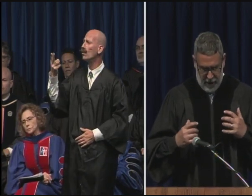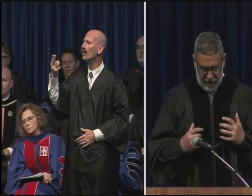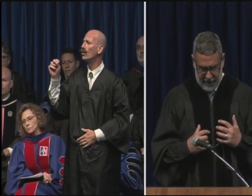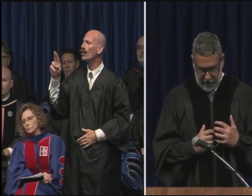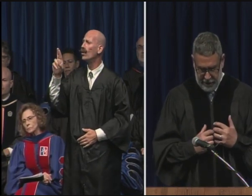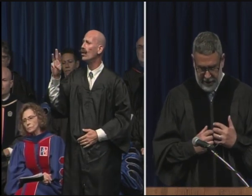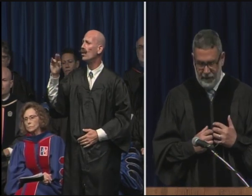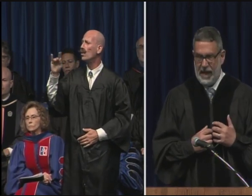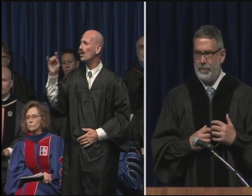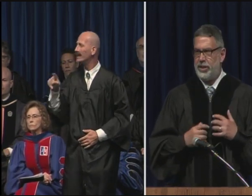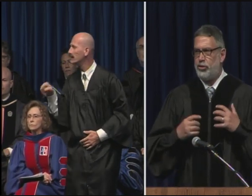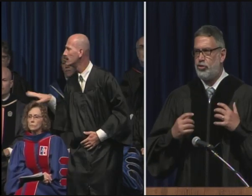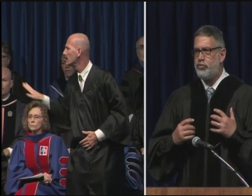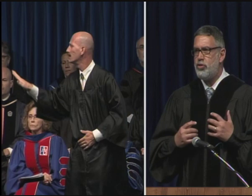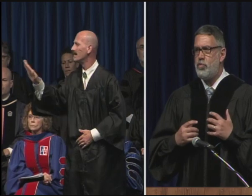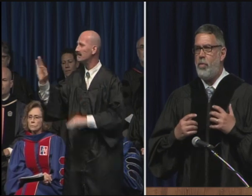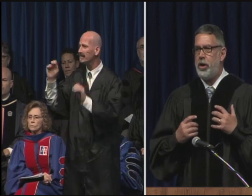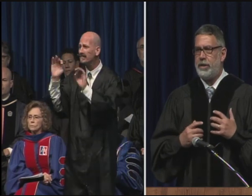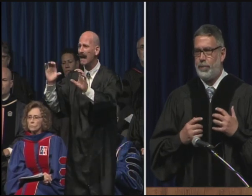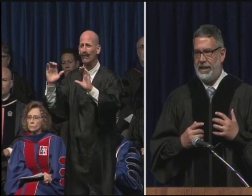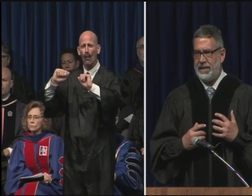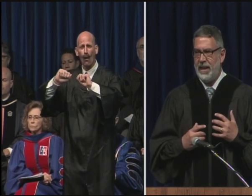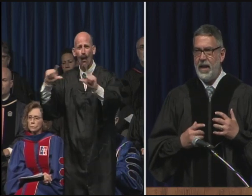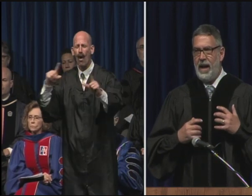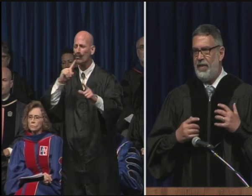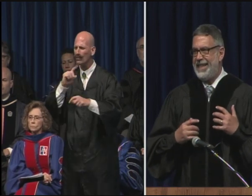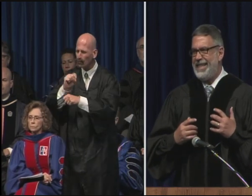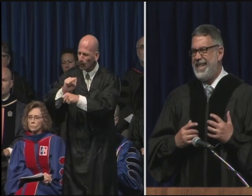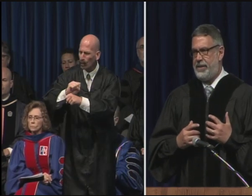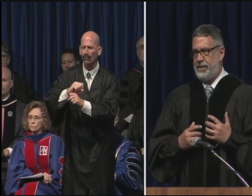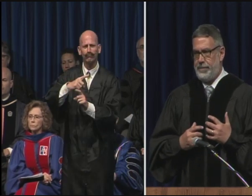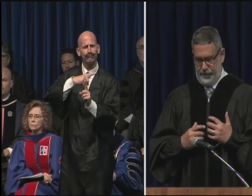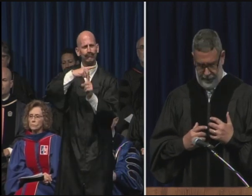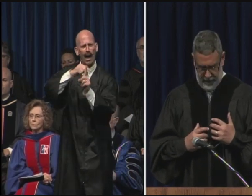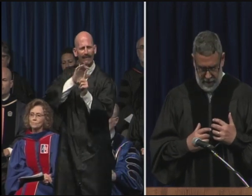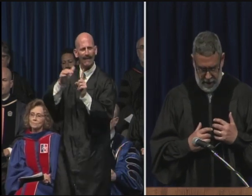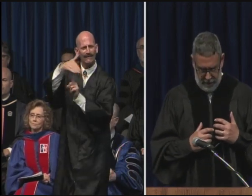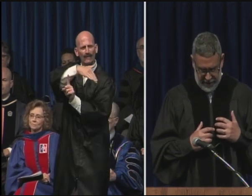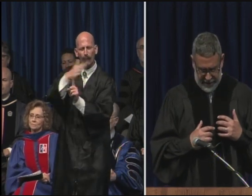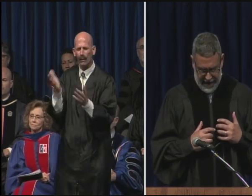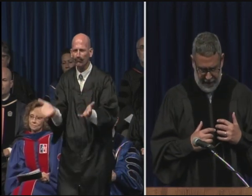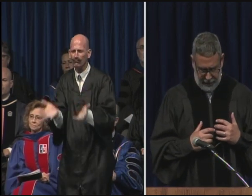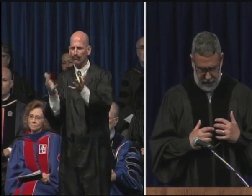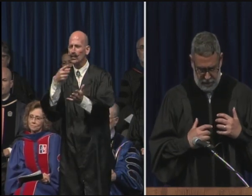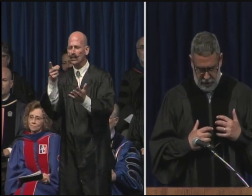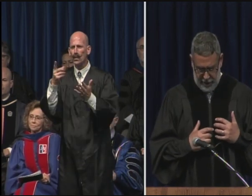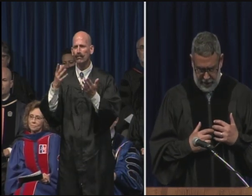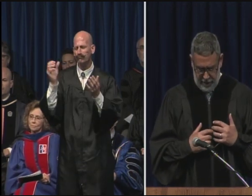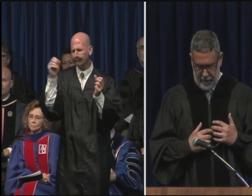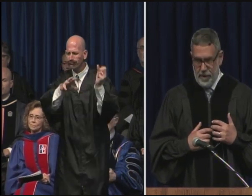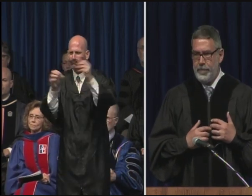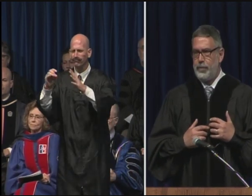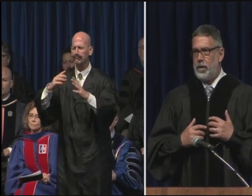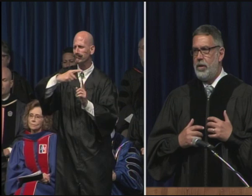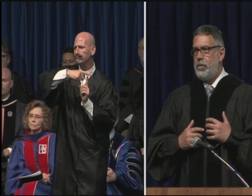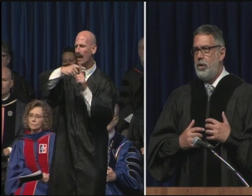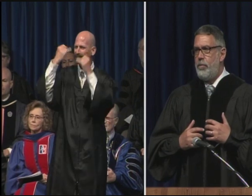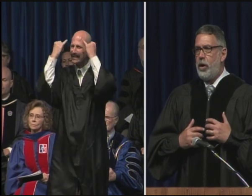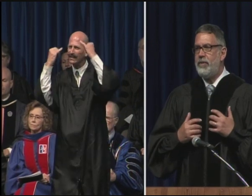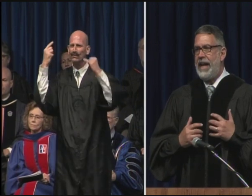welcoming learning environment, a true marketplace of ideas among the deaf community. Part of